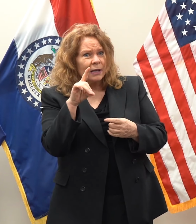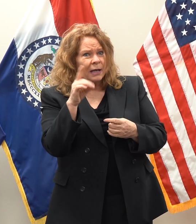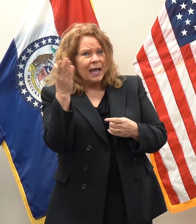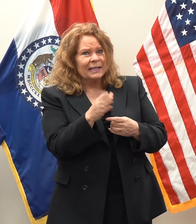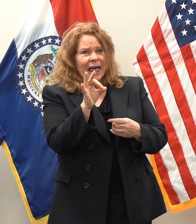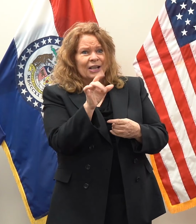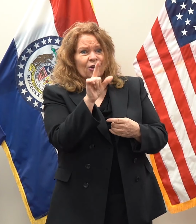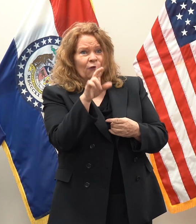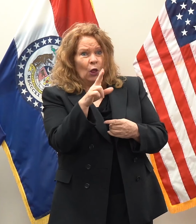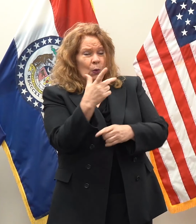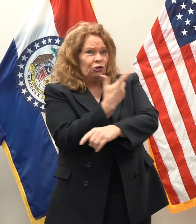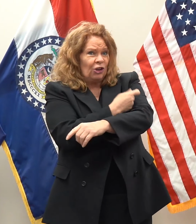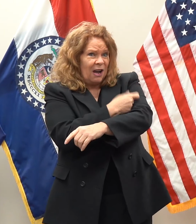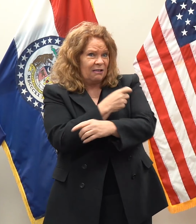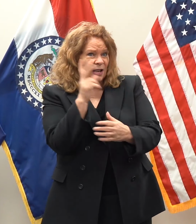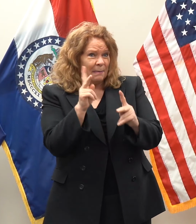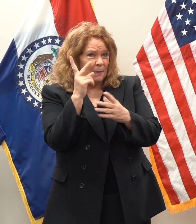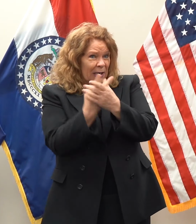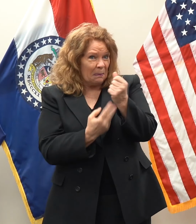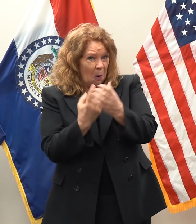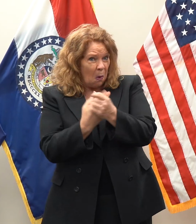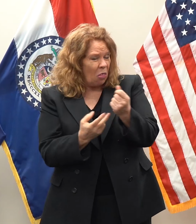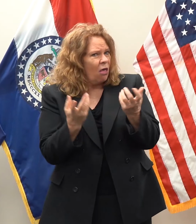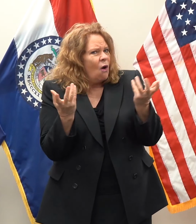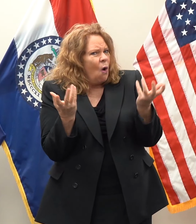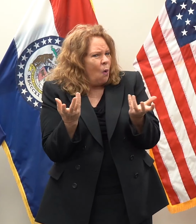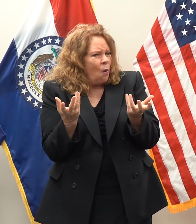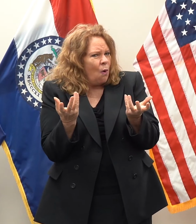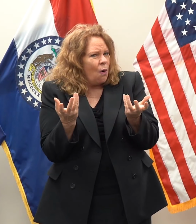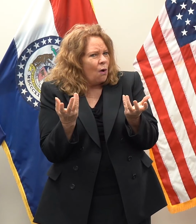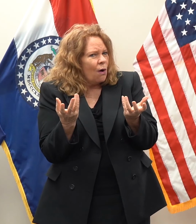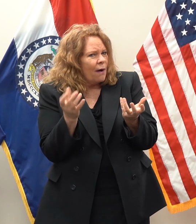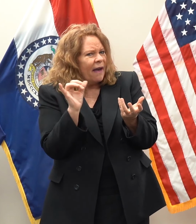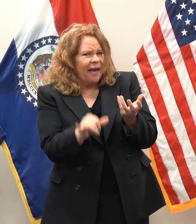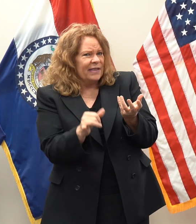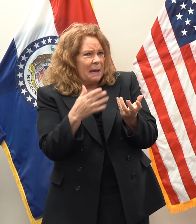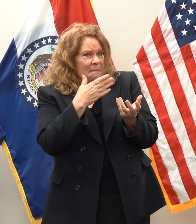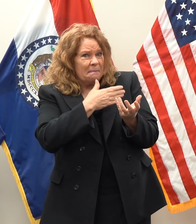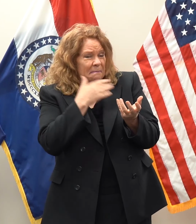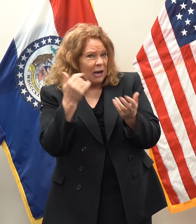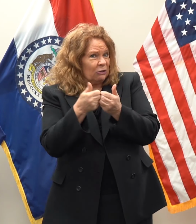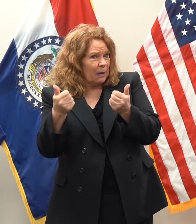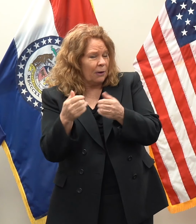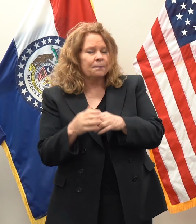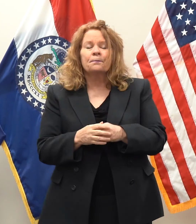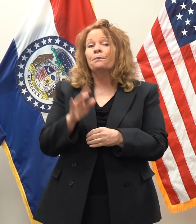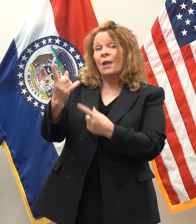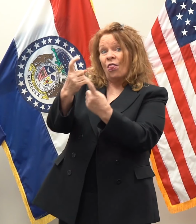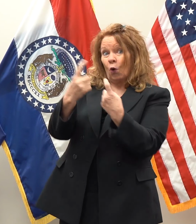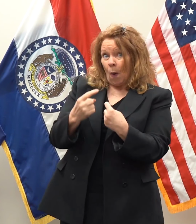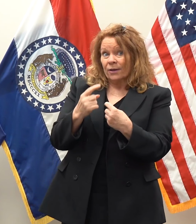shot? People coming to get both of them, or is that something that would be better handled separately? Yeah, the question